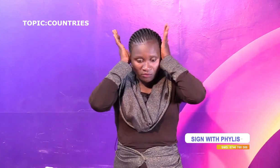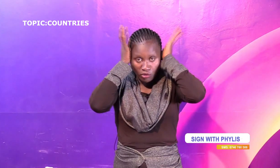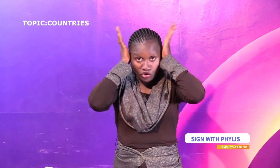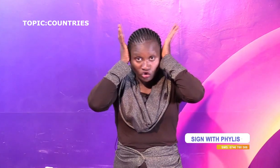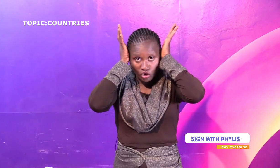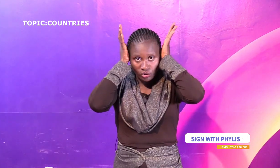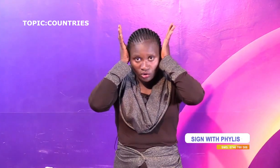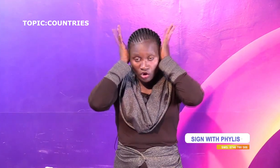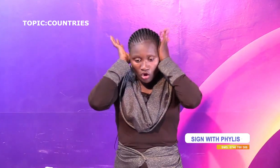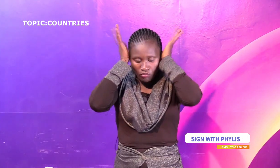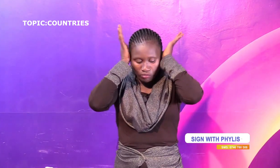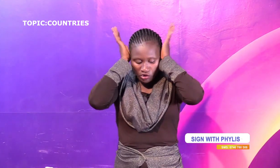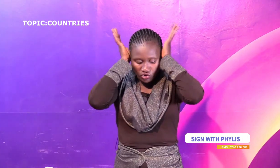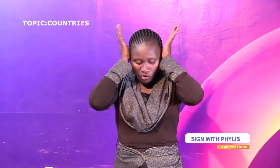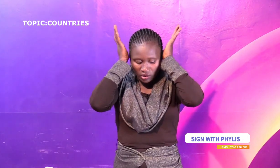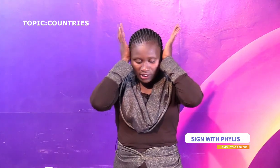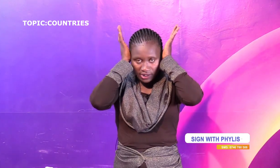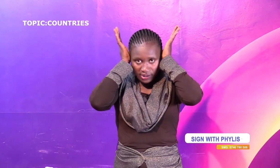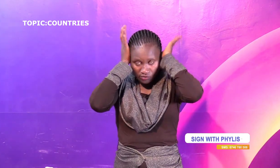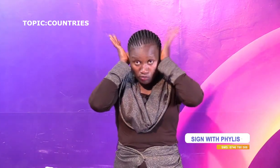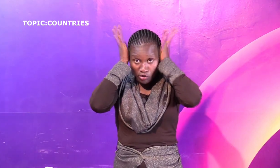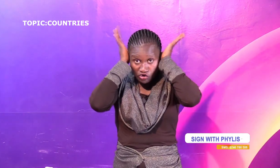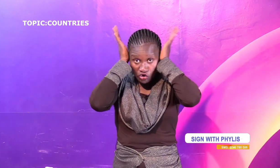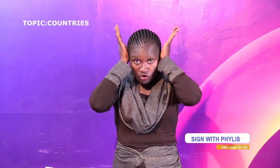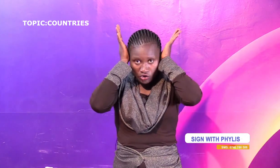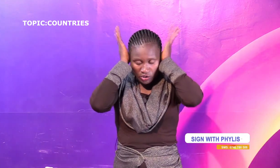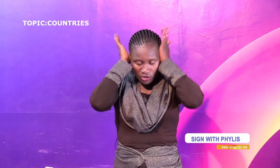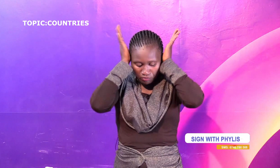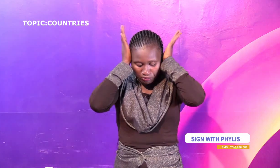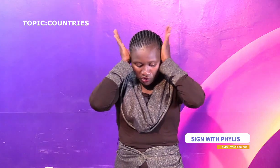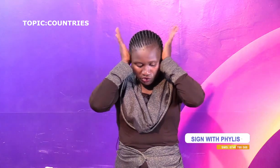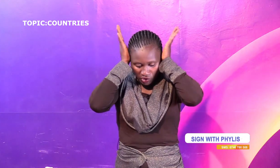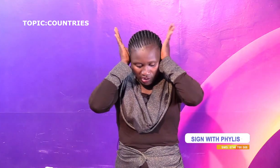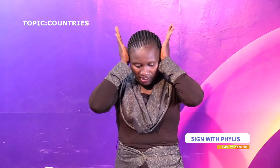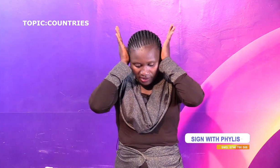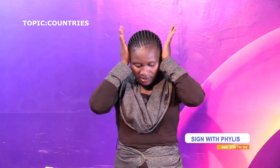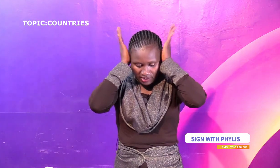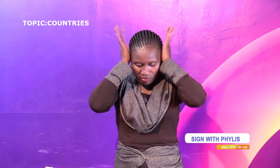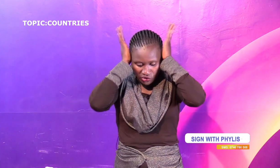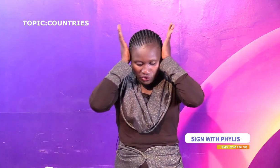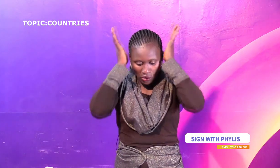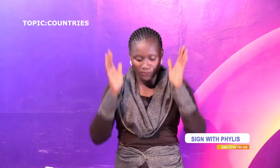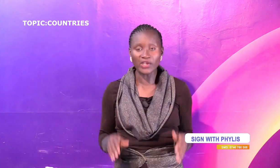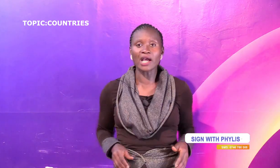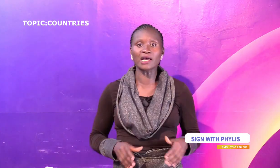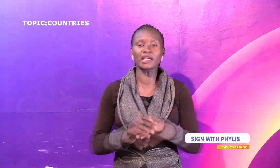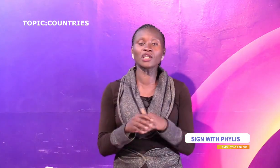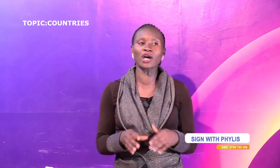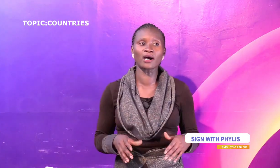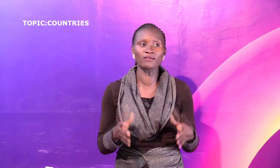Portugal, Portugal, like it is, Portugal, Portugal, like Portugal. And then you have